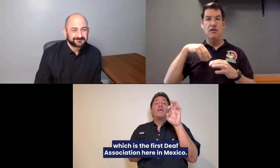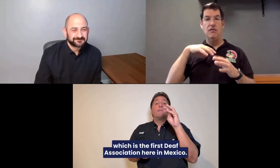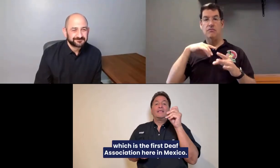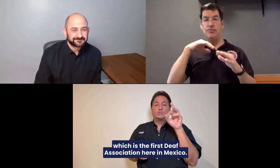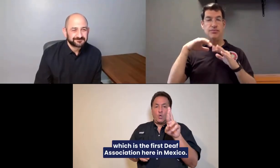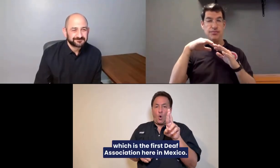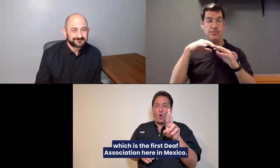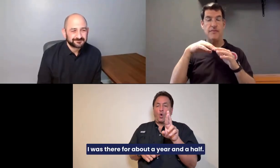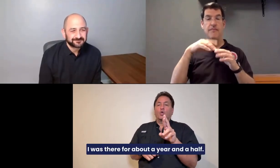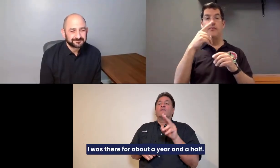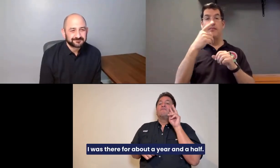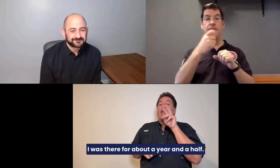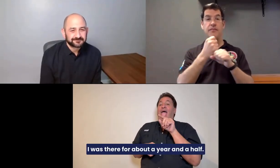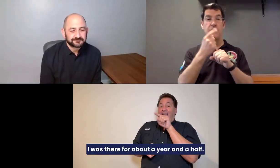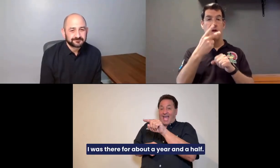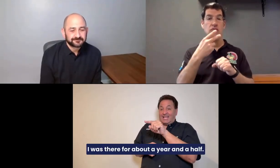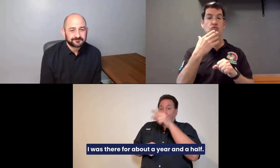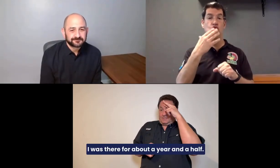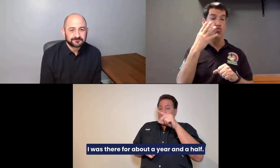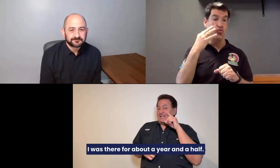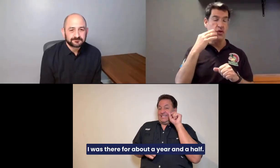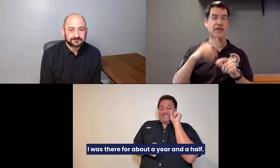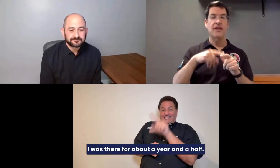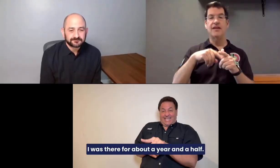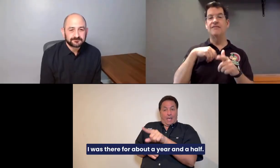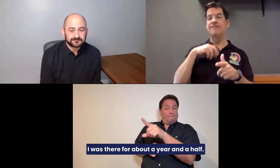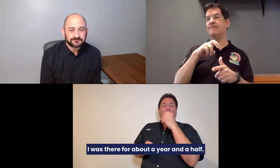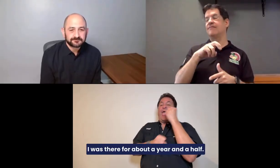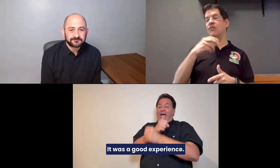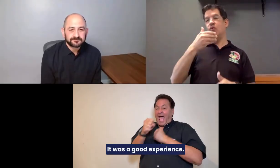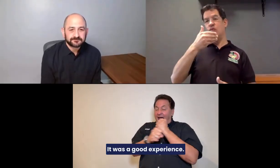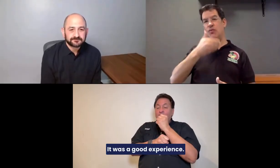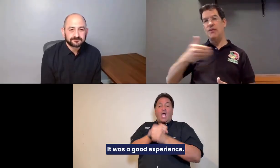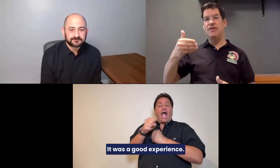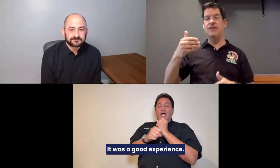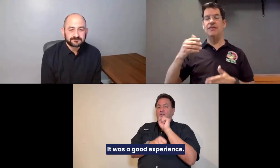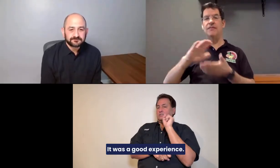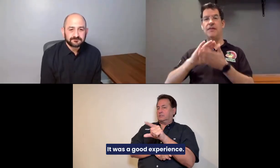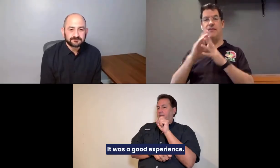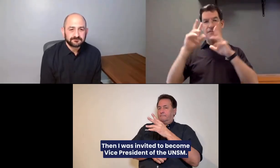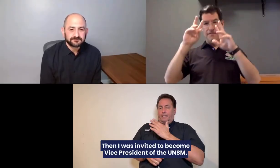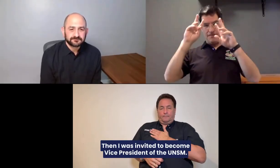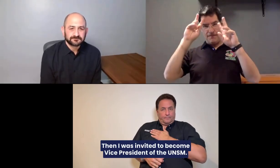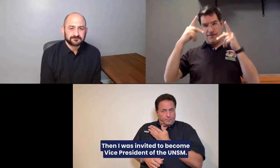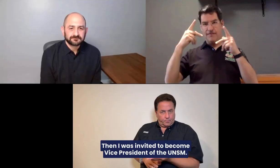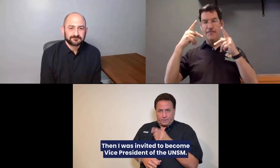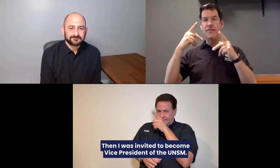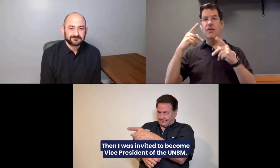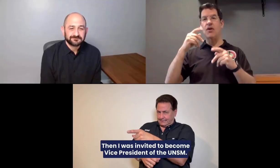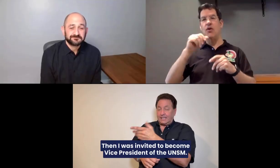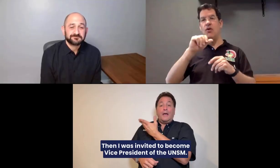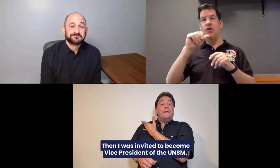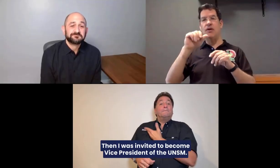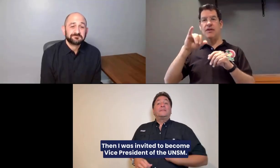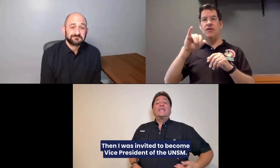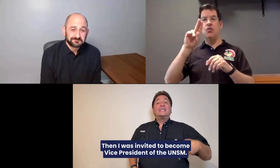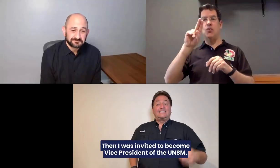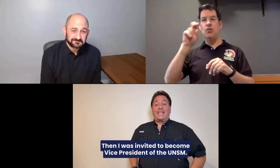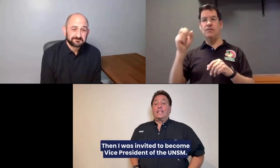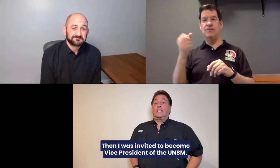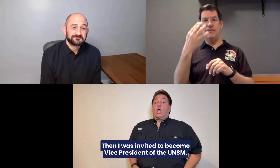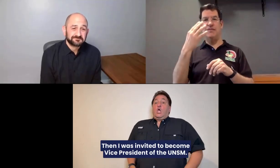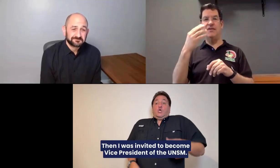in Mexico. I was there for about a year and a half. It was a good experience. Then I was invited to become vice